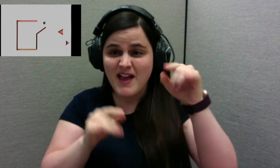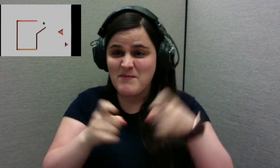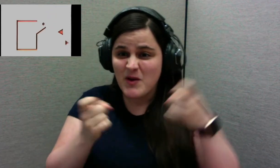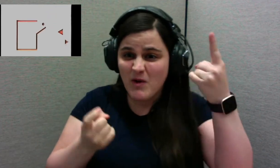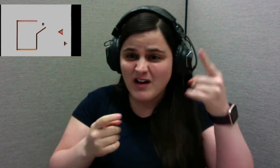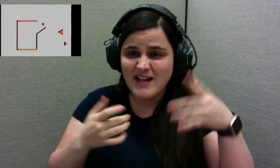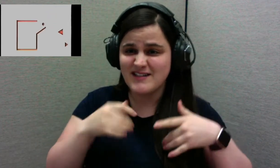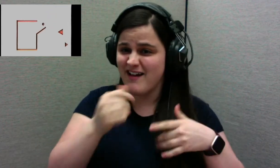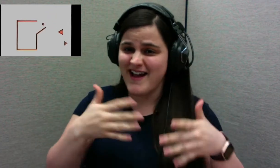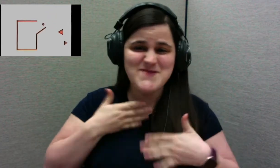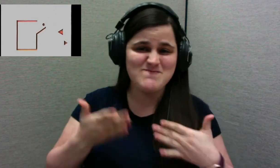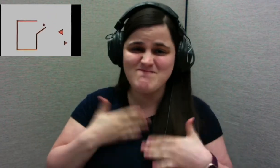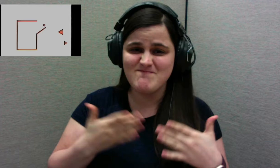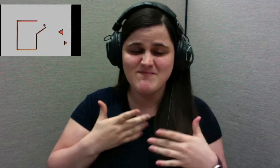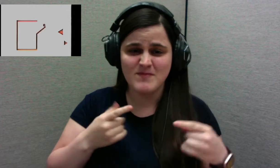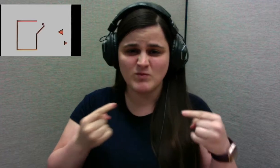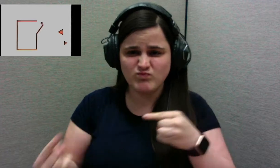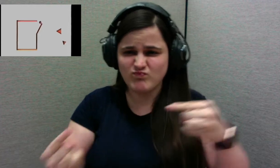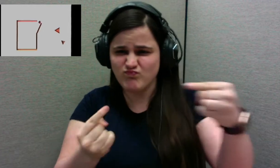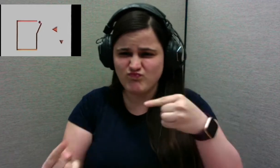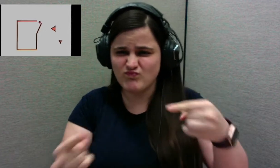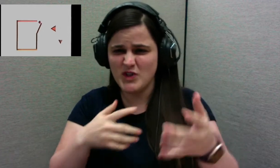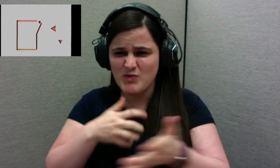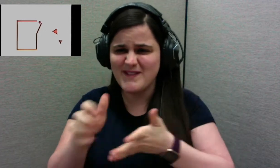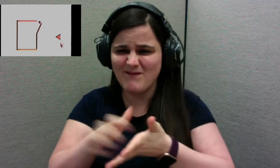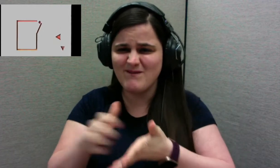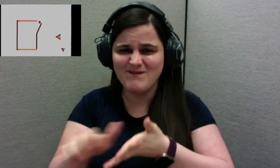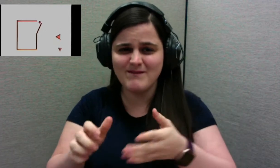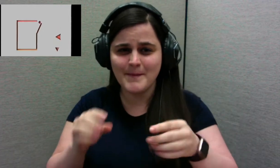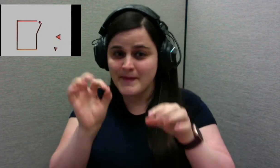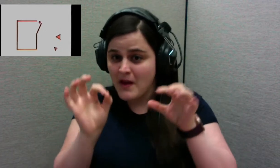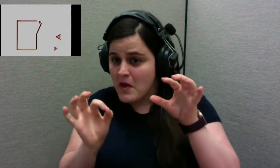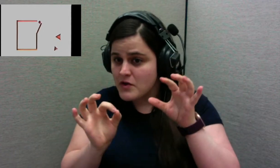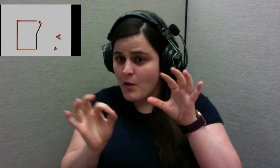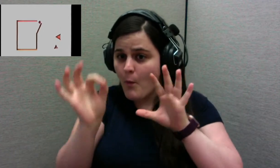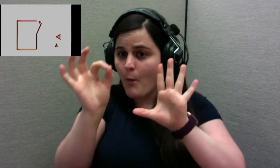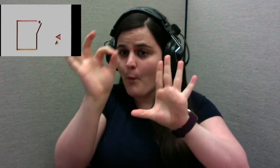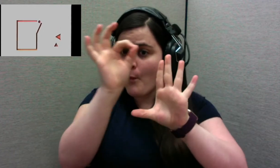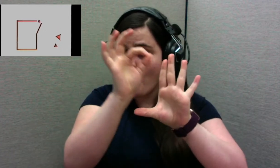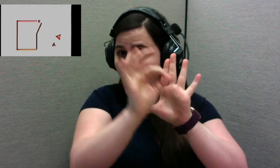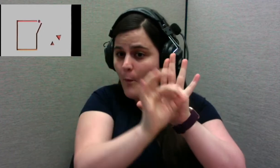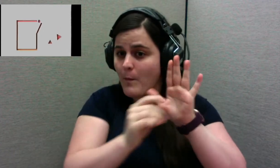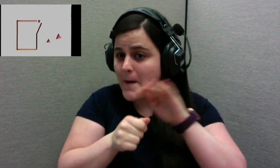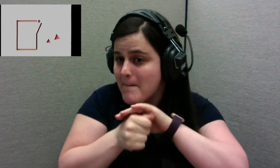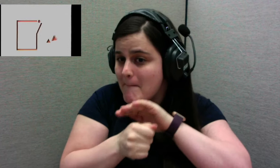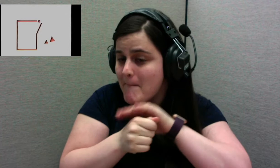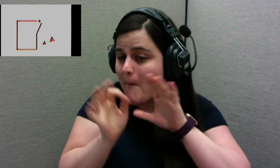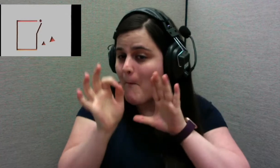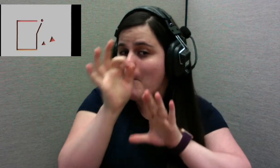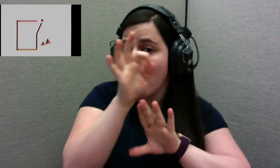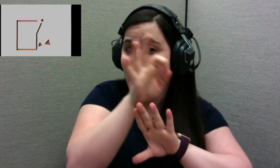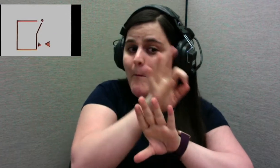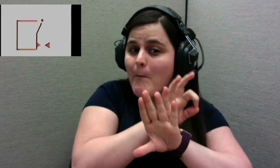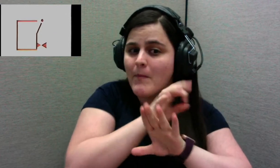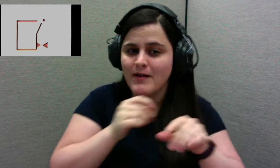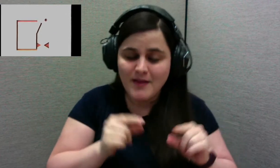happy. He's not happy at all. Oh, it's quite aggressive. And the circle seems to be sneaking back in. And we see the little one's